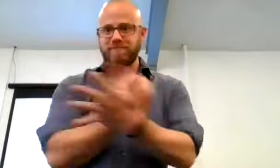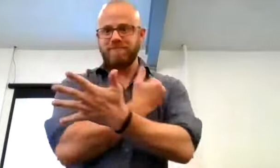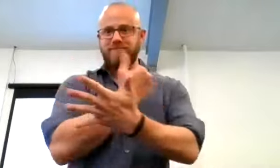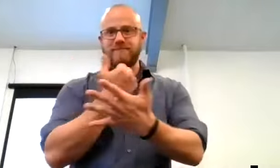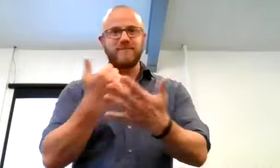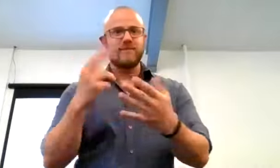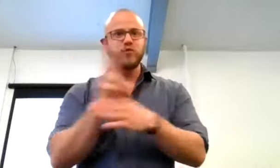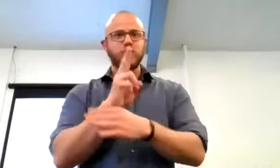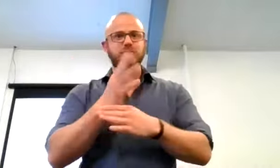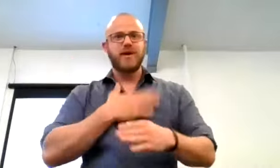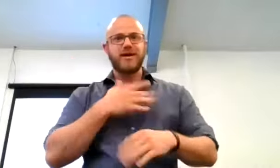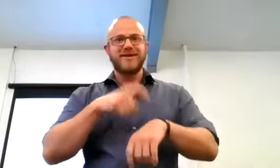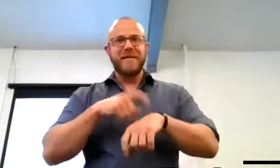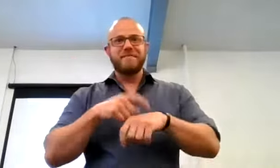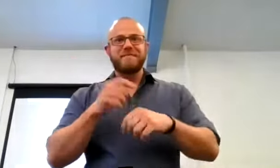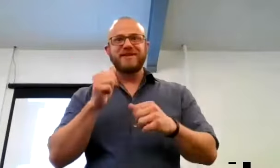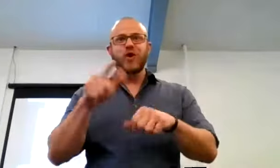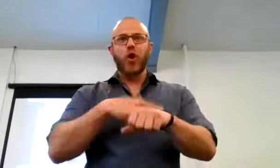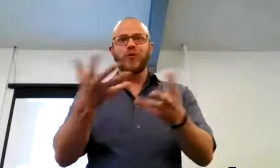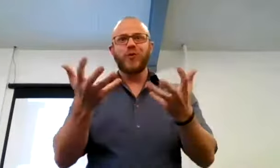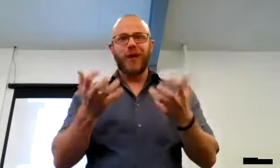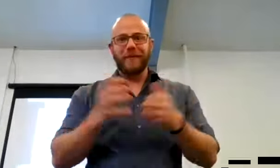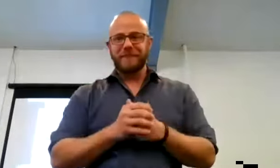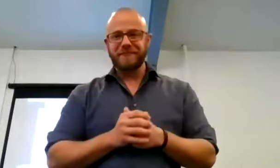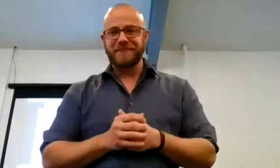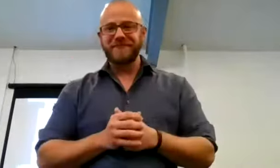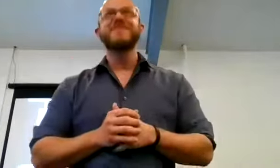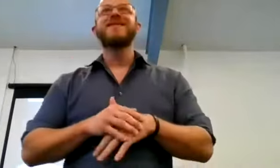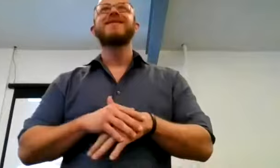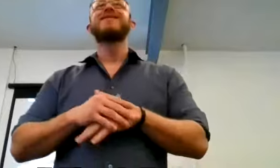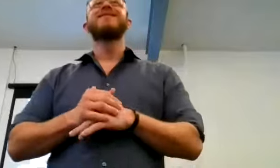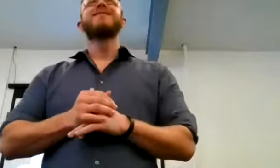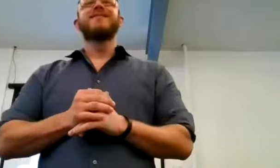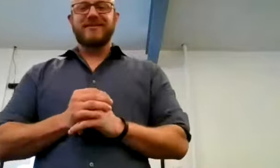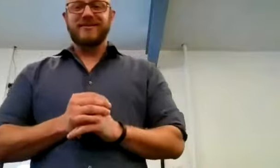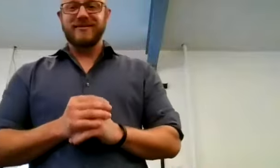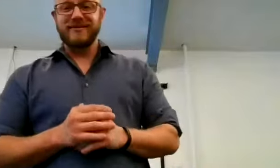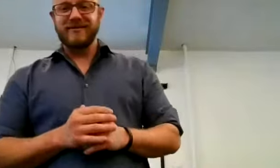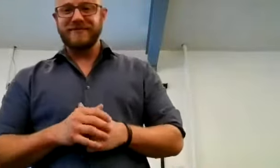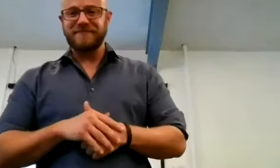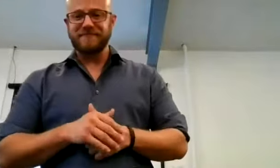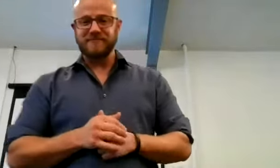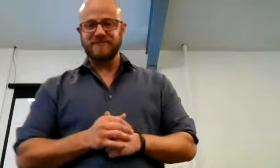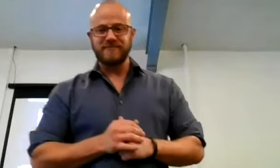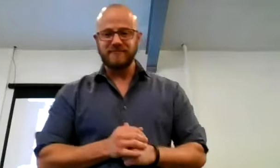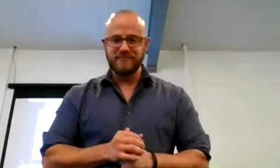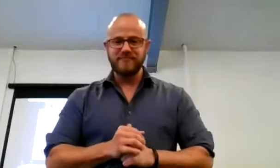I'm available until 1, so please use my time, however you need. Yes.